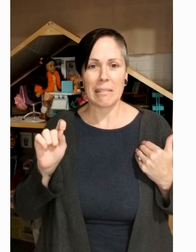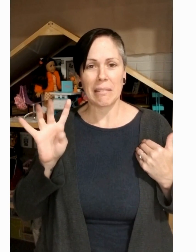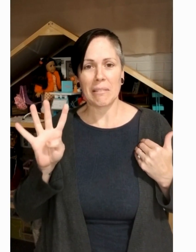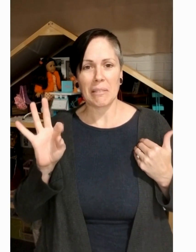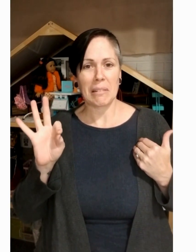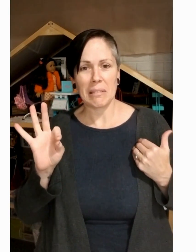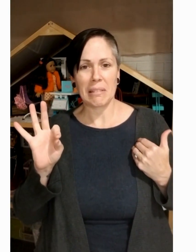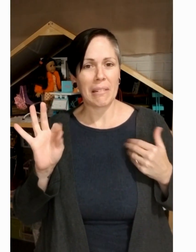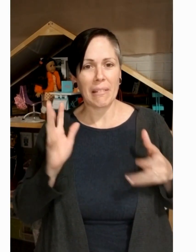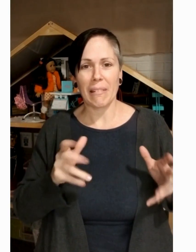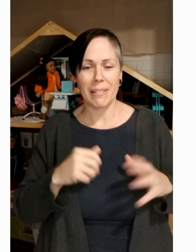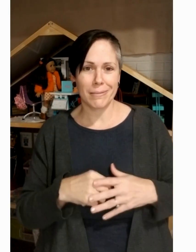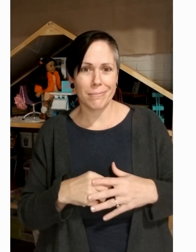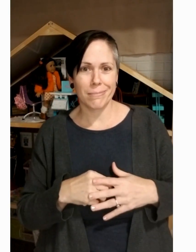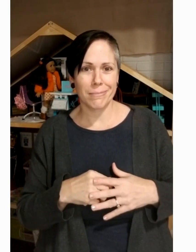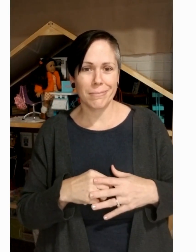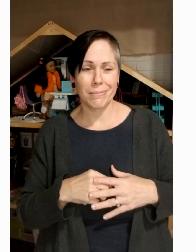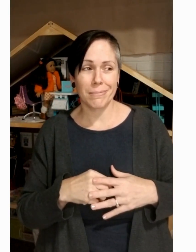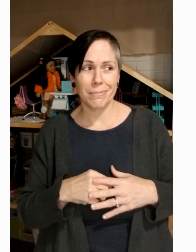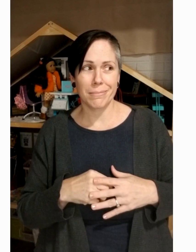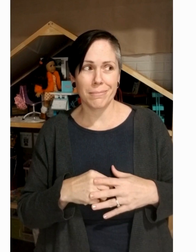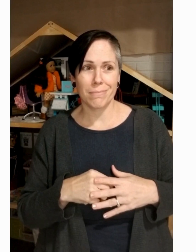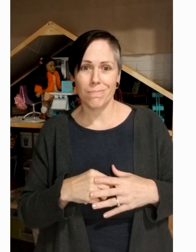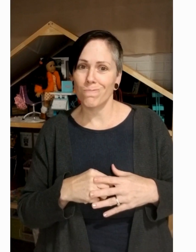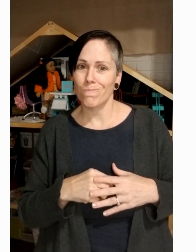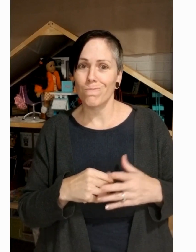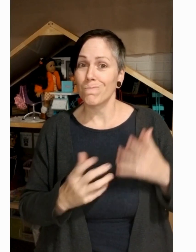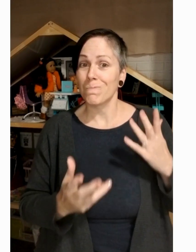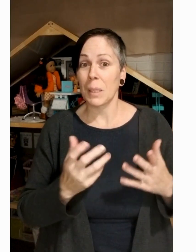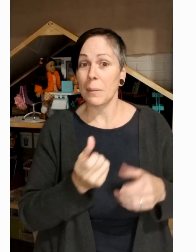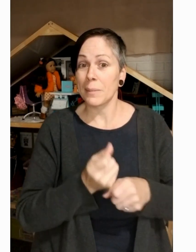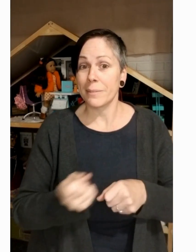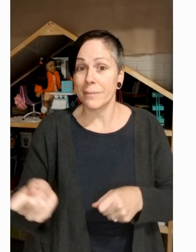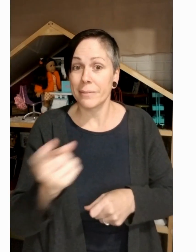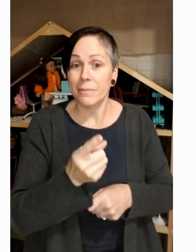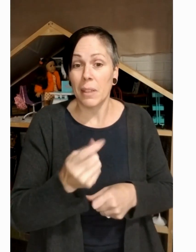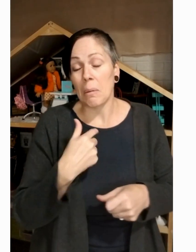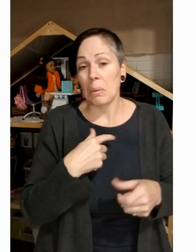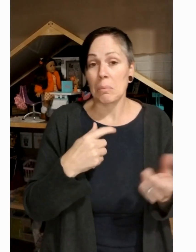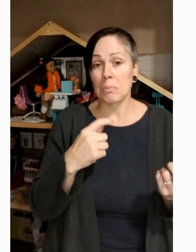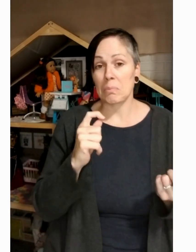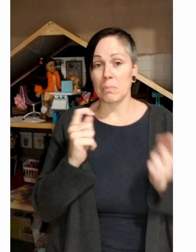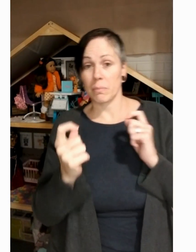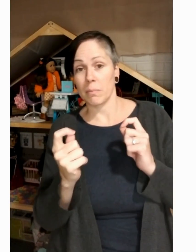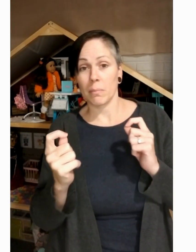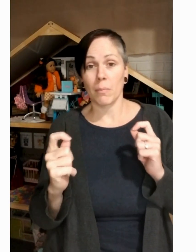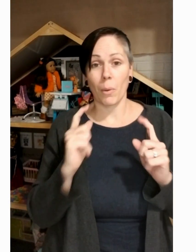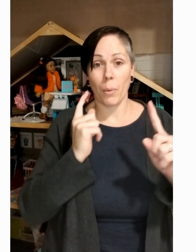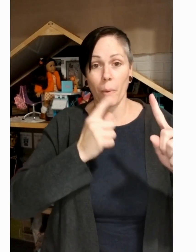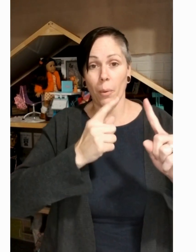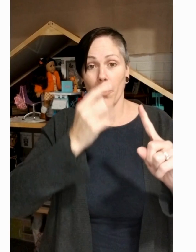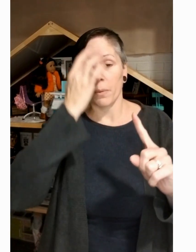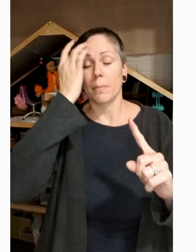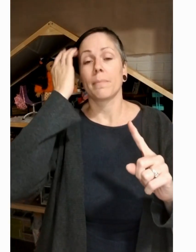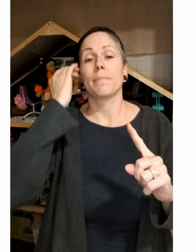$798.49 left in my budget. I might change this next year to say, like,